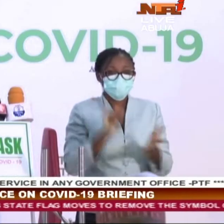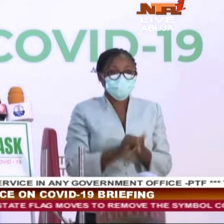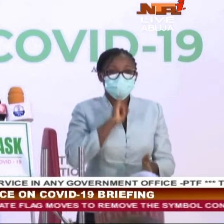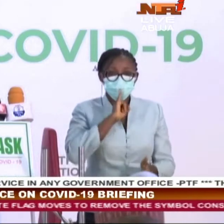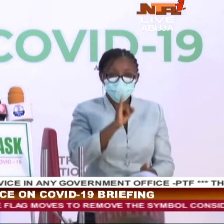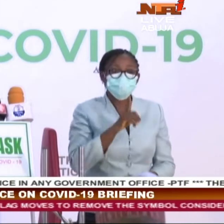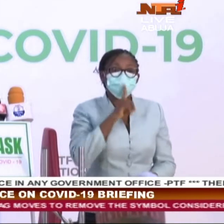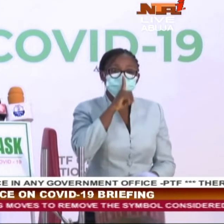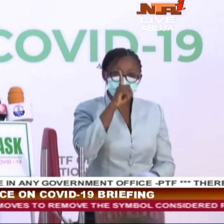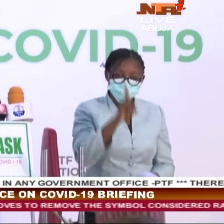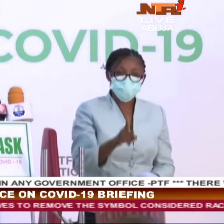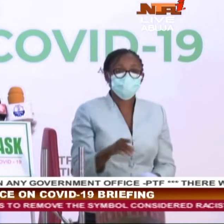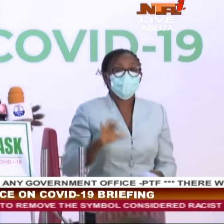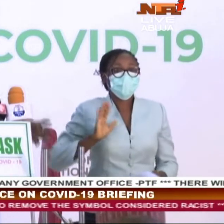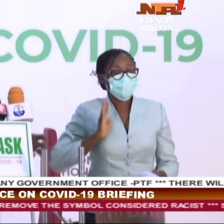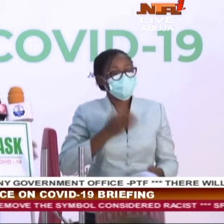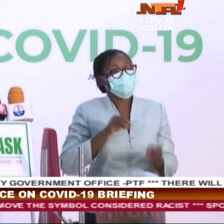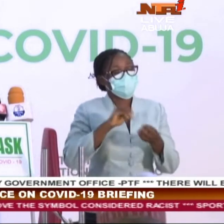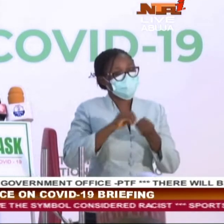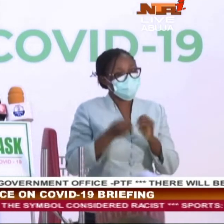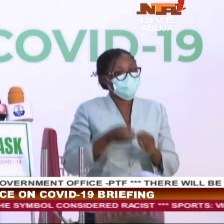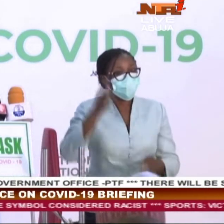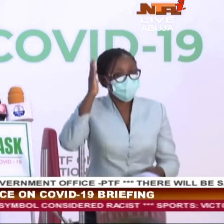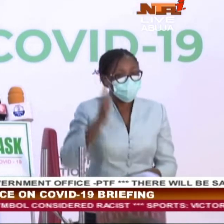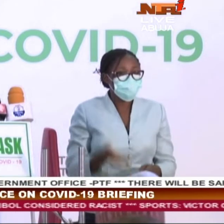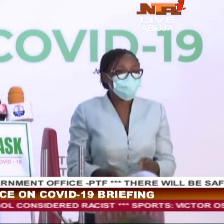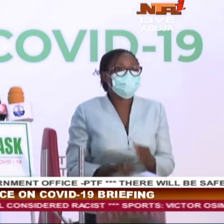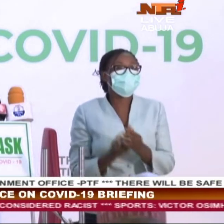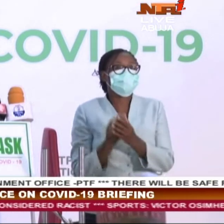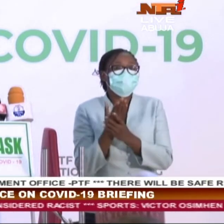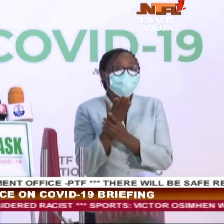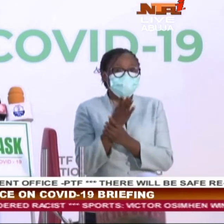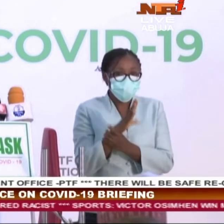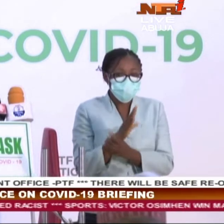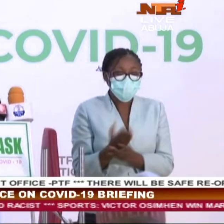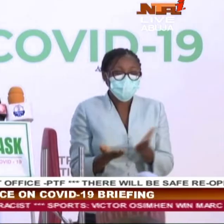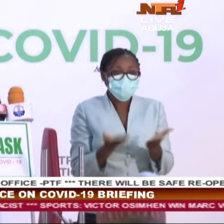matter. Our figures will grow. Probably by the time we return